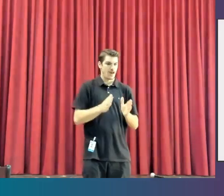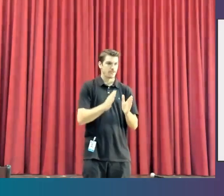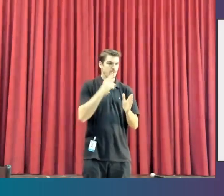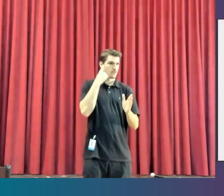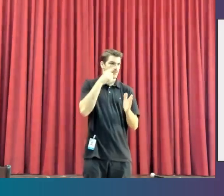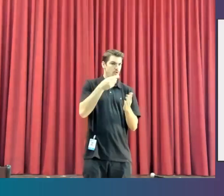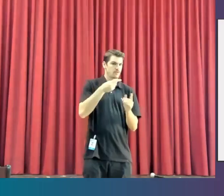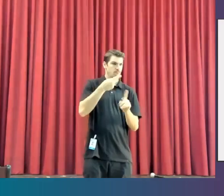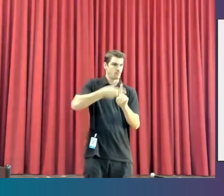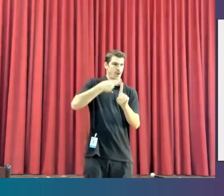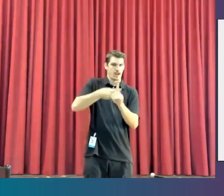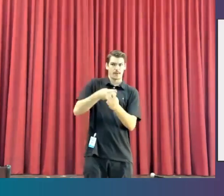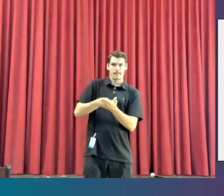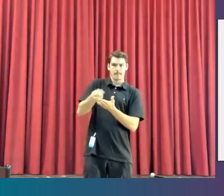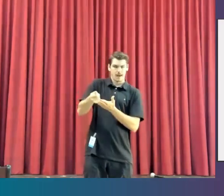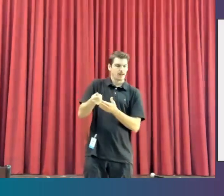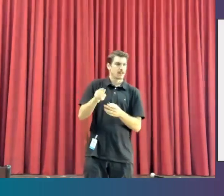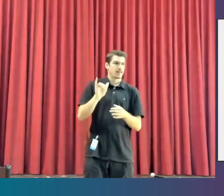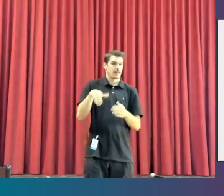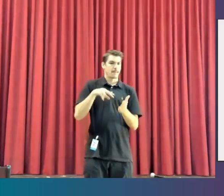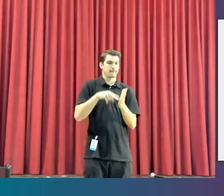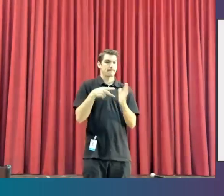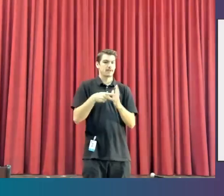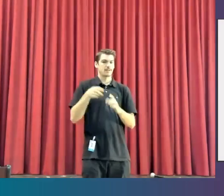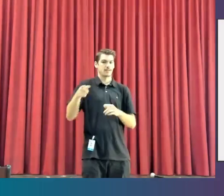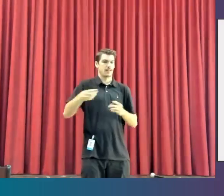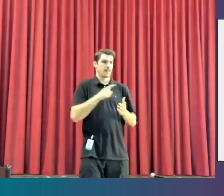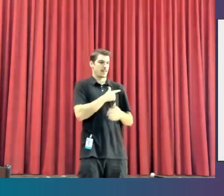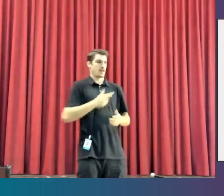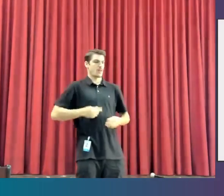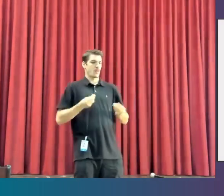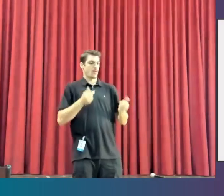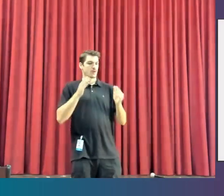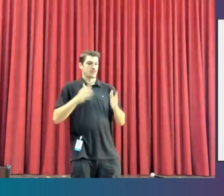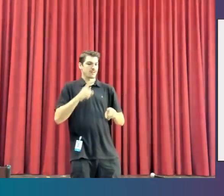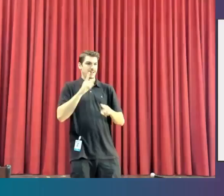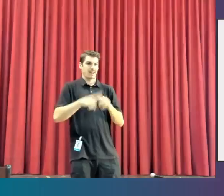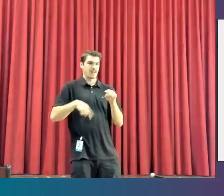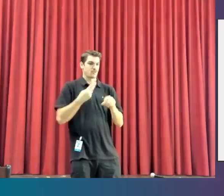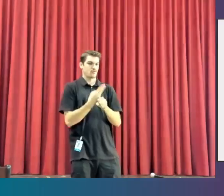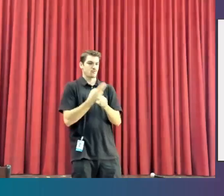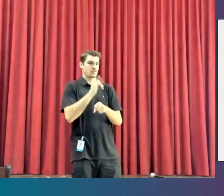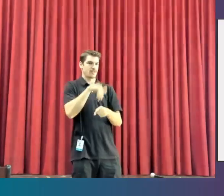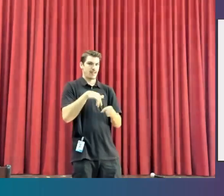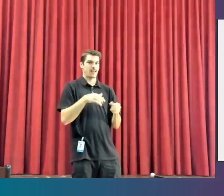cannot use their source of income as a reason to treat them differently.